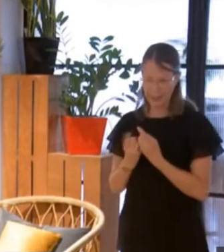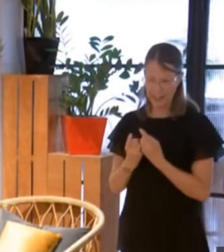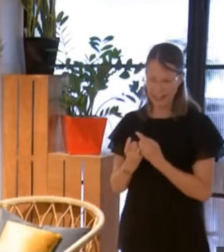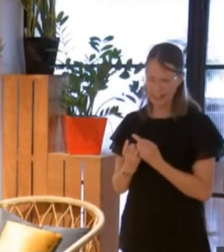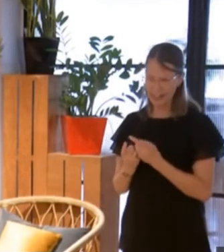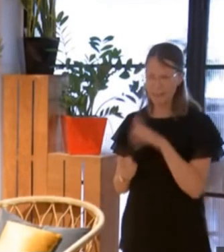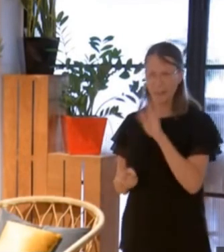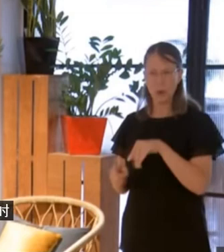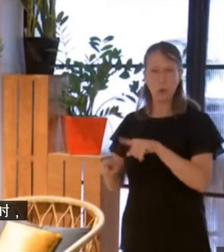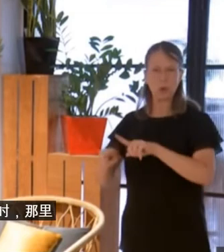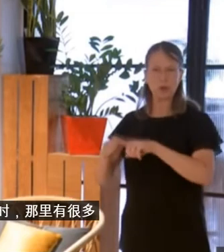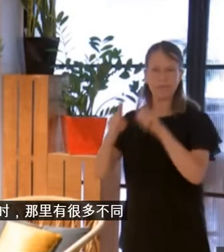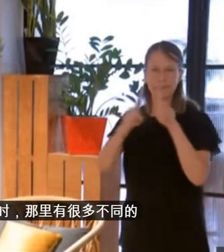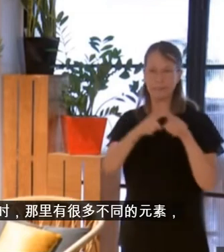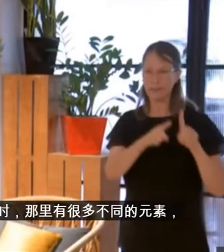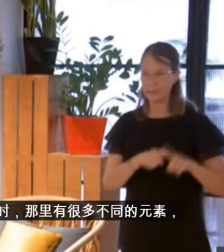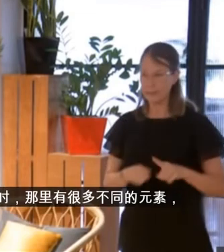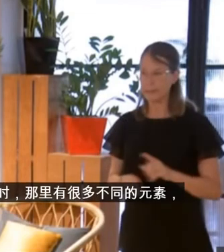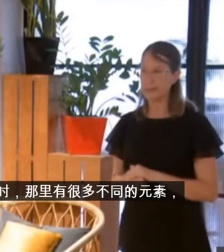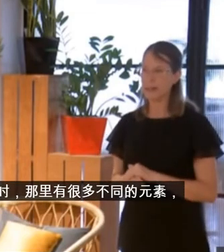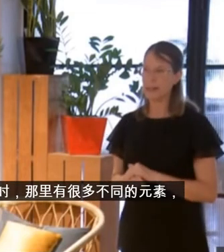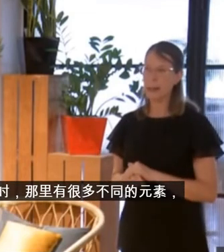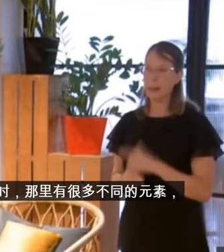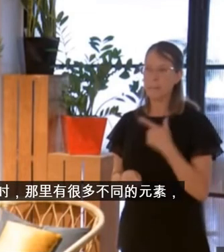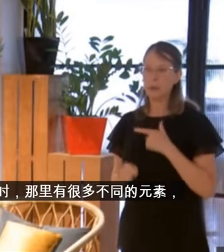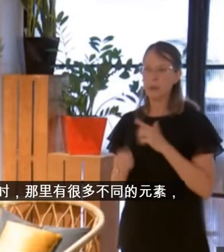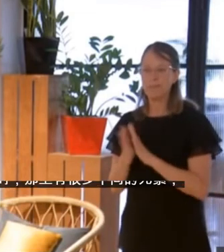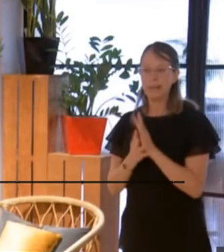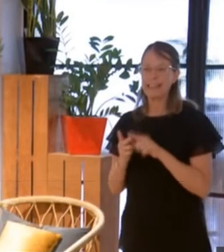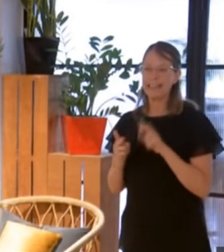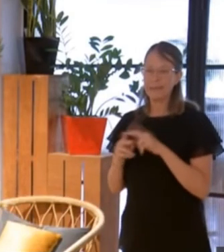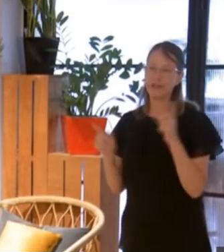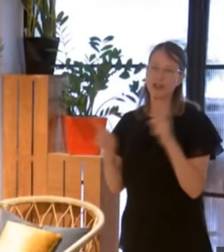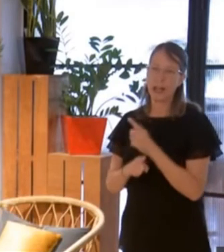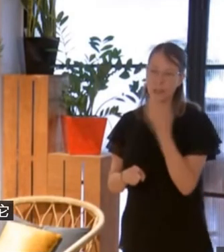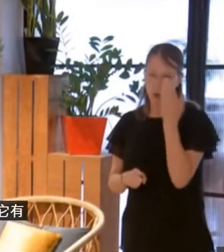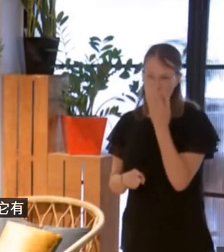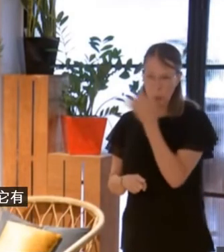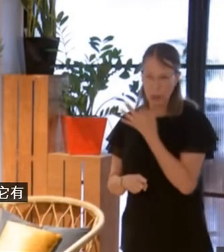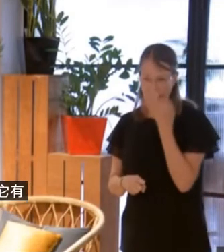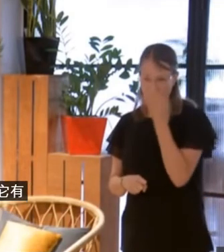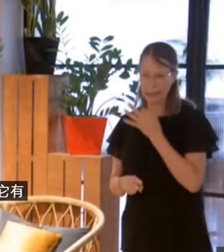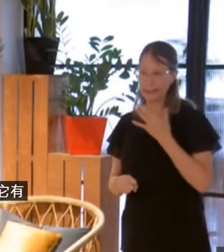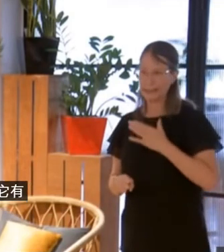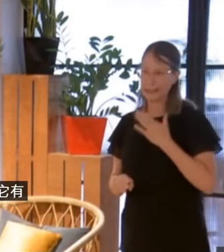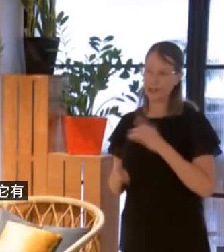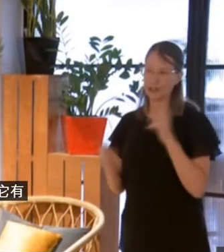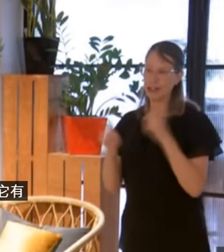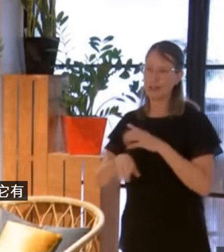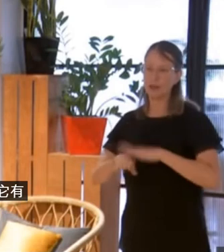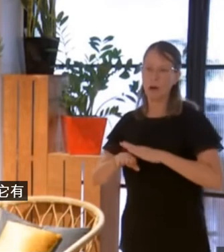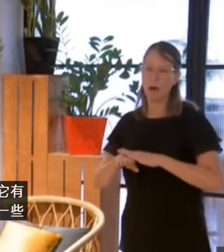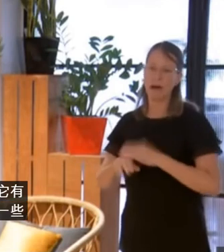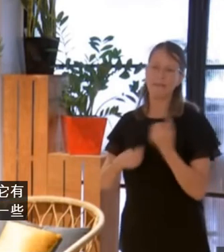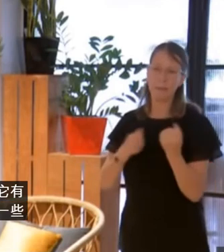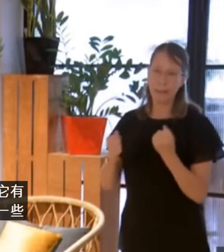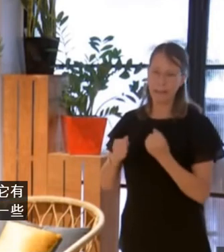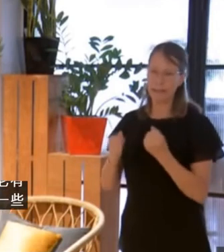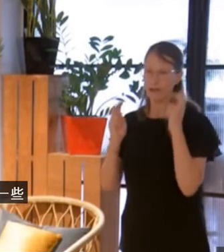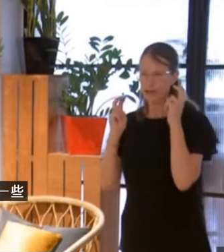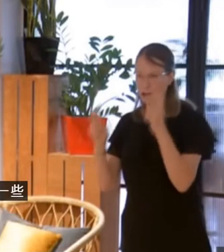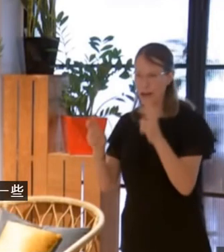there are so many different elements there. When you change the school hours, you've also got to change the transport hours. There's a whole lot of elements to it, and